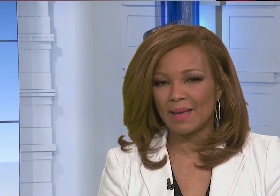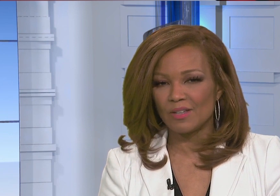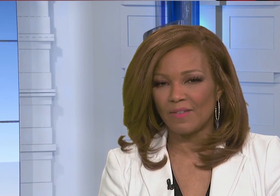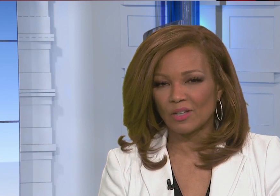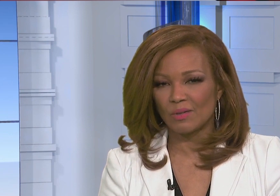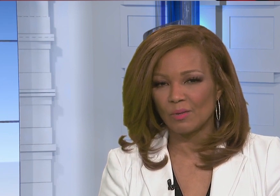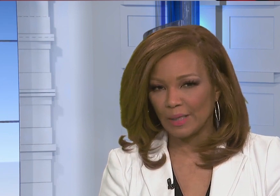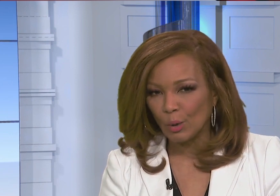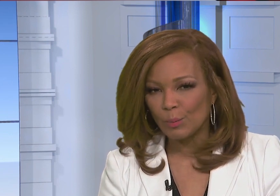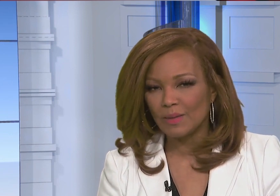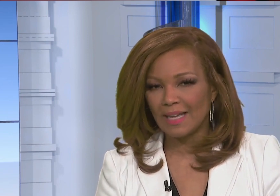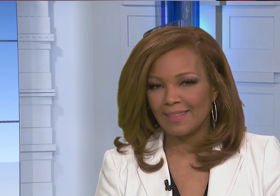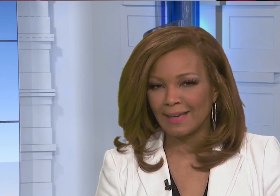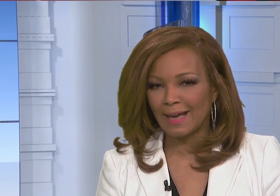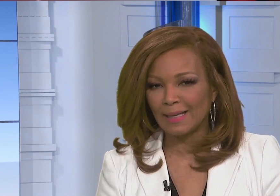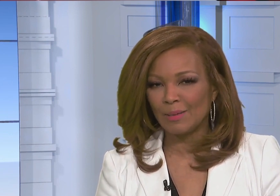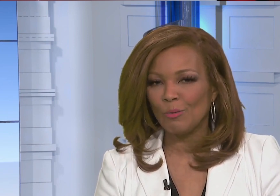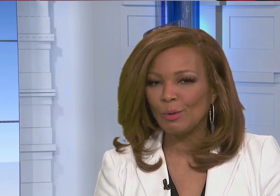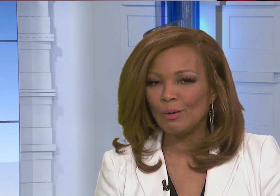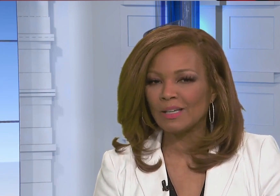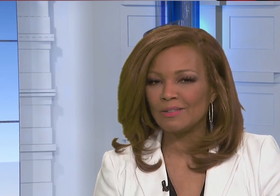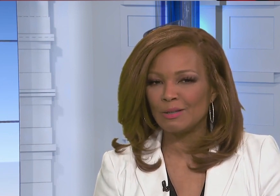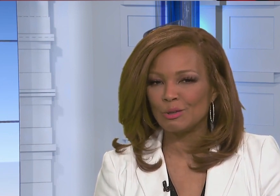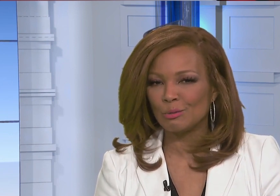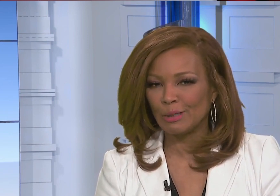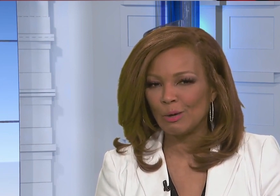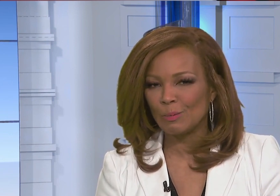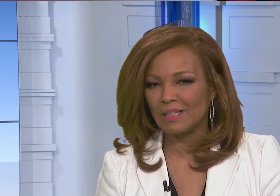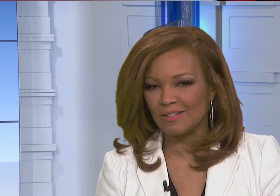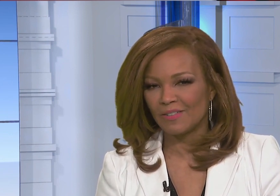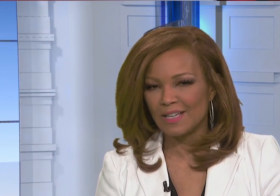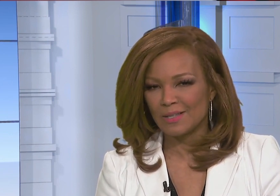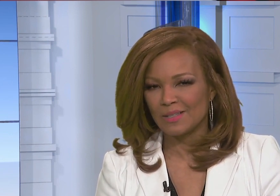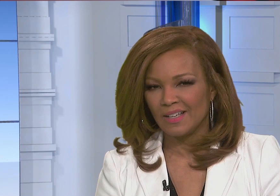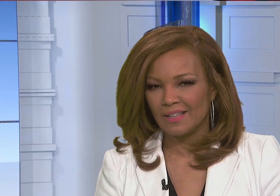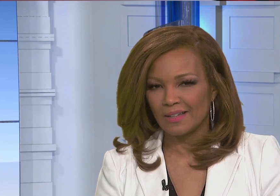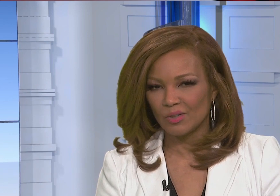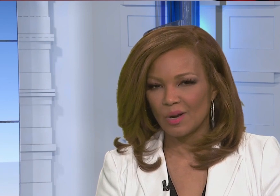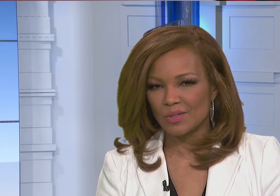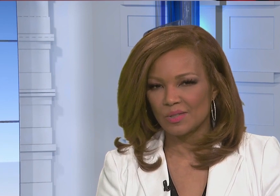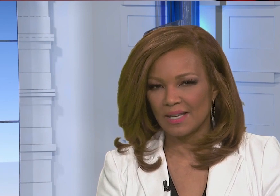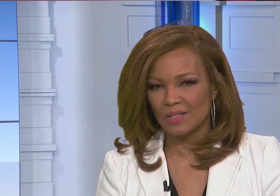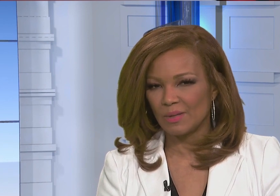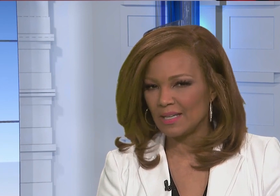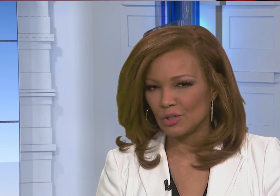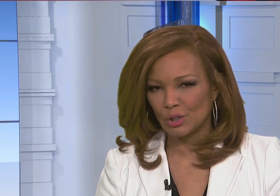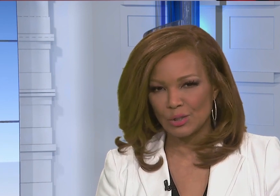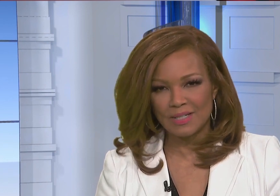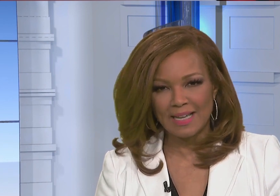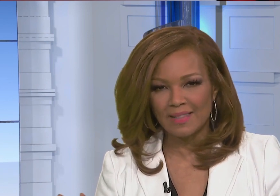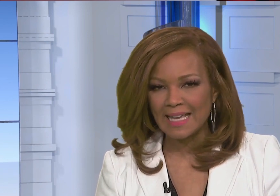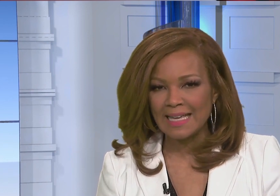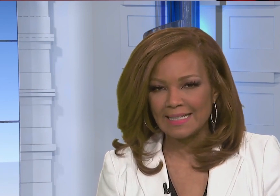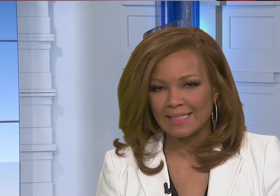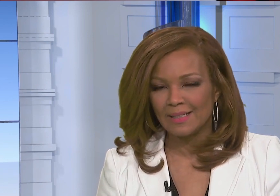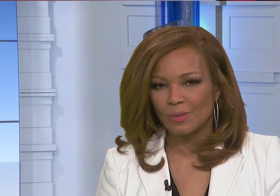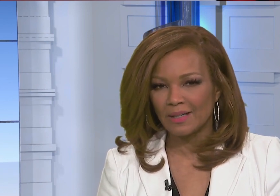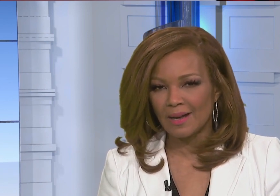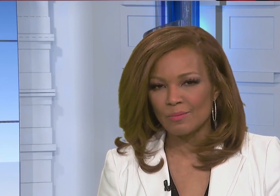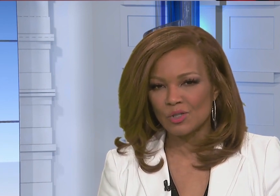today manufacturing reopened and the economy will continue to reopen in phases. The governor also says we need to turn down the